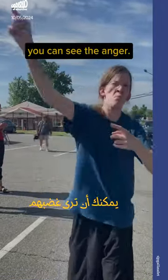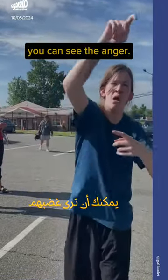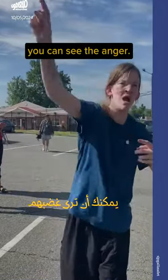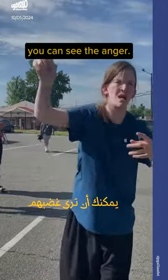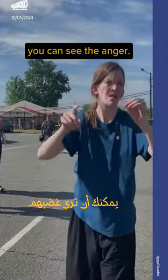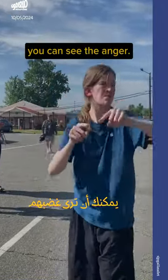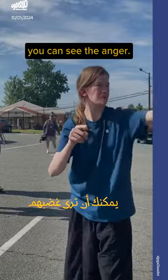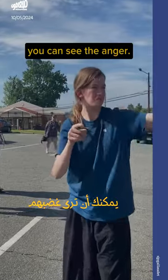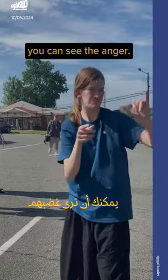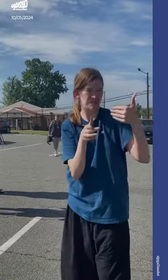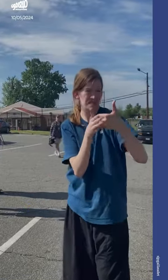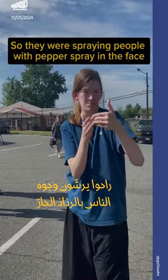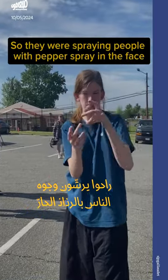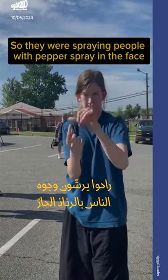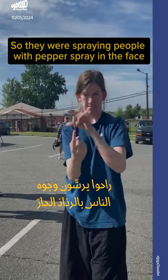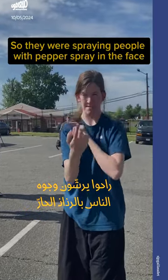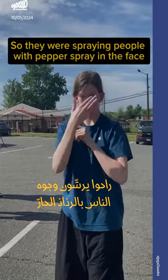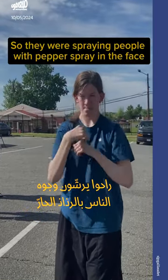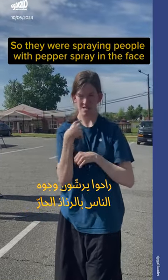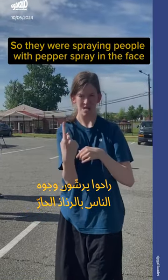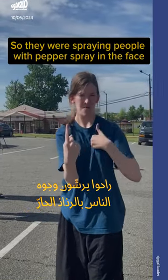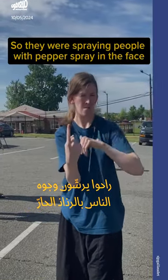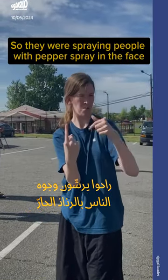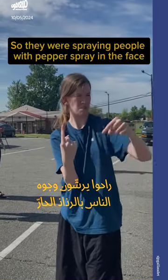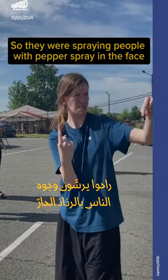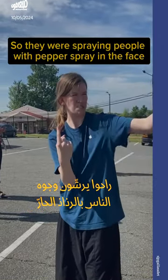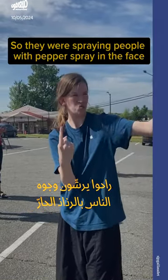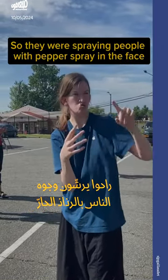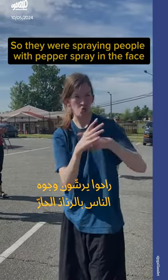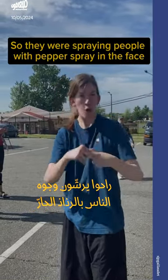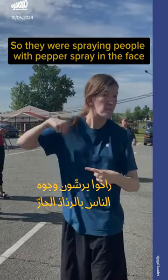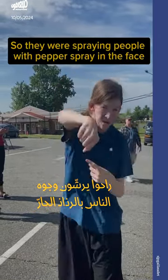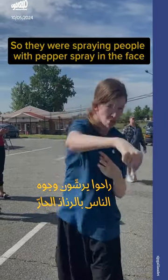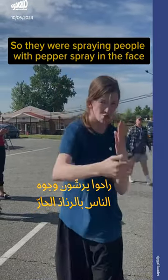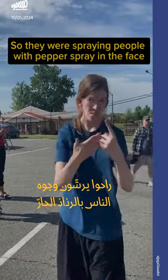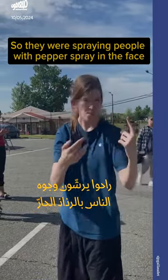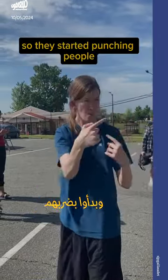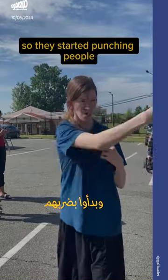see the anger. So they were spraying people with pepper spray in the face. So they started